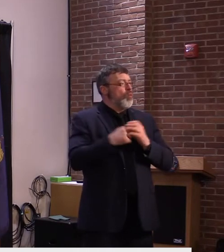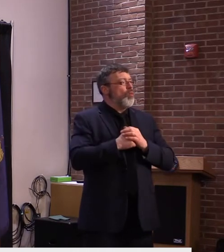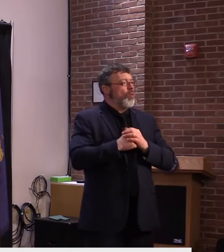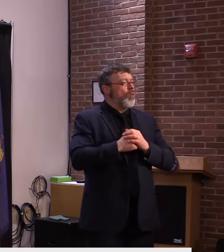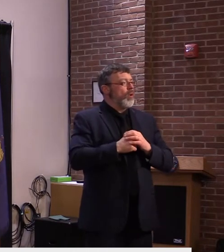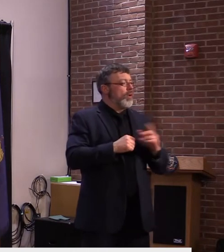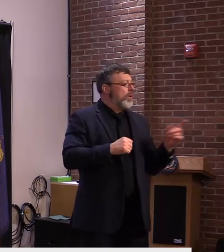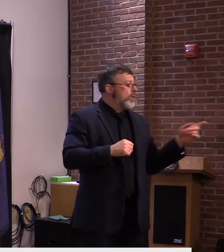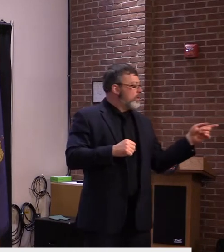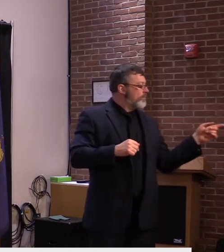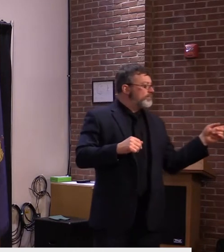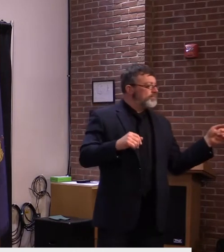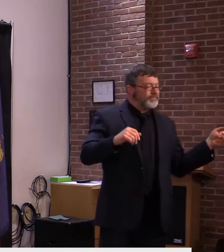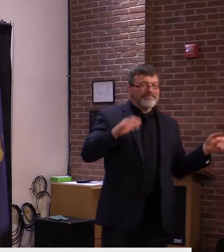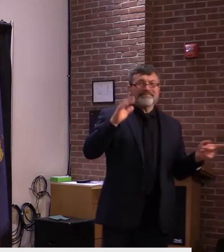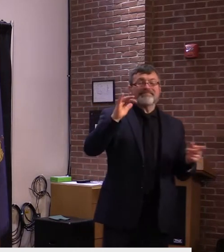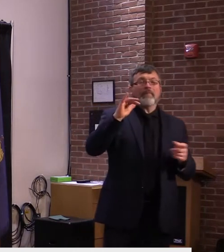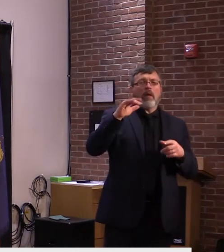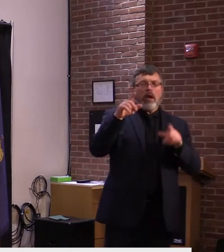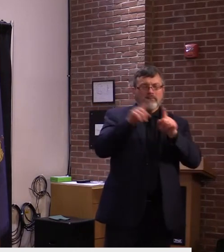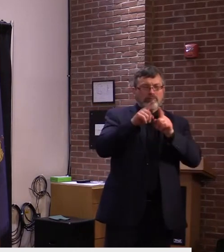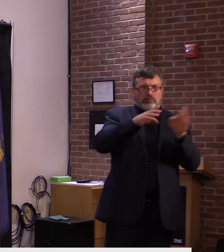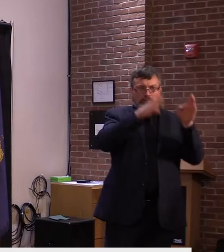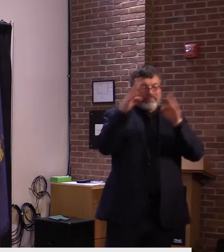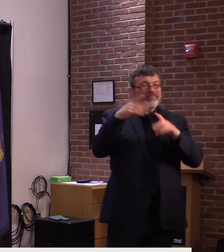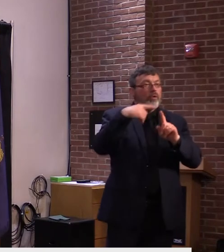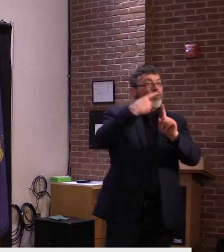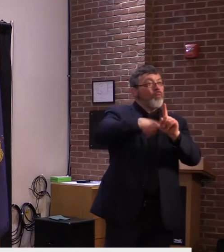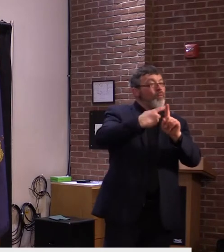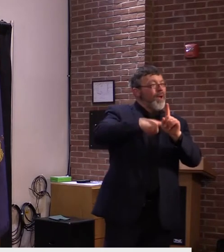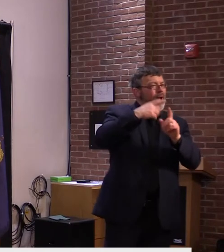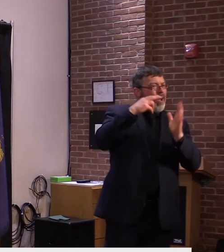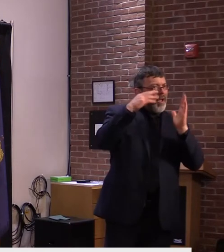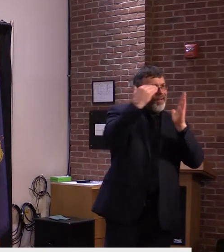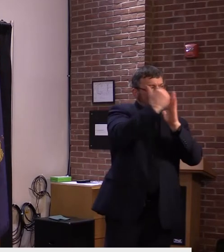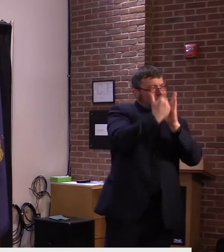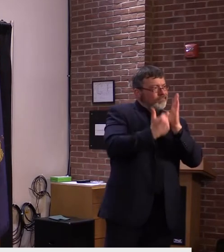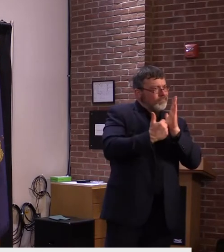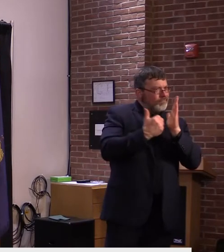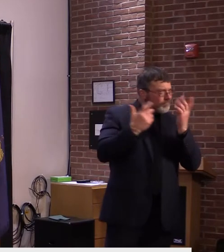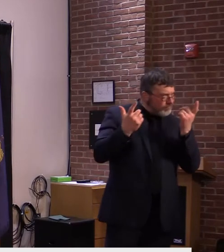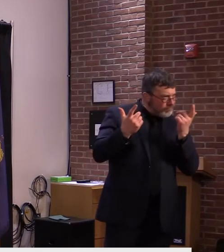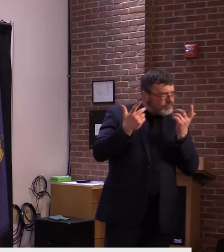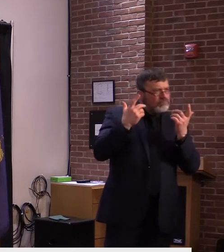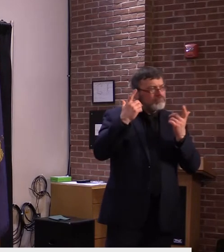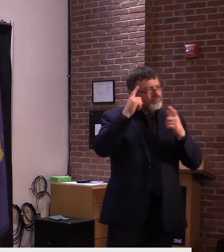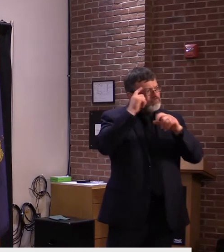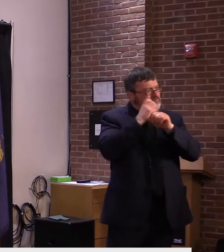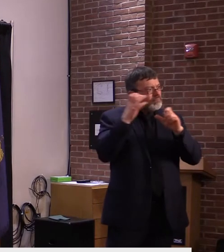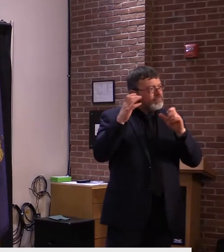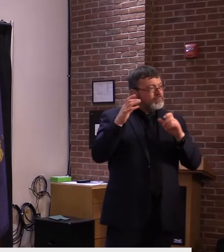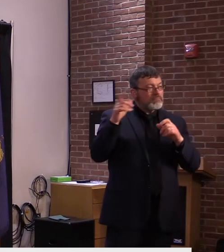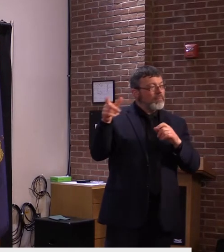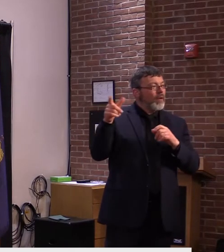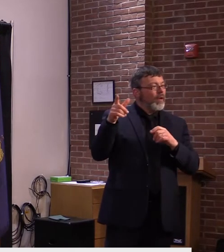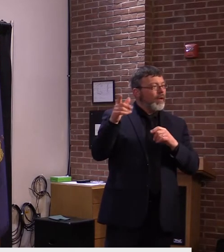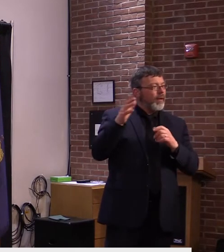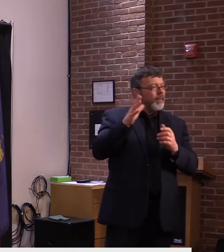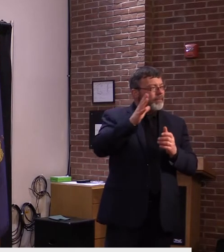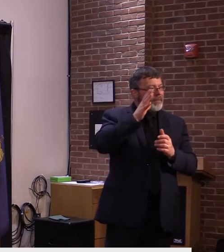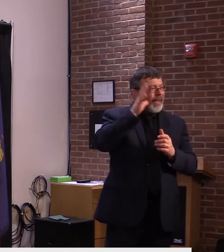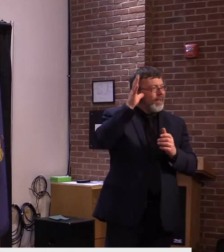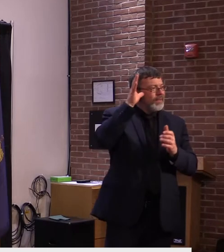cards as well. You vetoed that. Yeah. Expressing concerns about the mom and pop. I still have